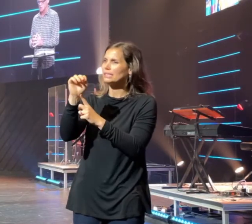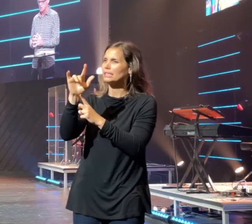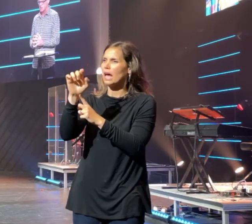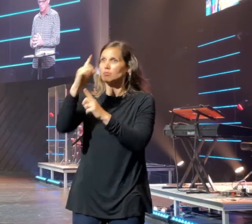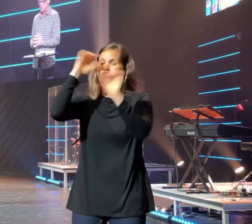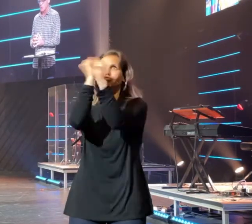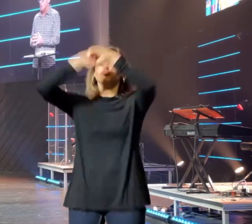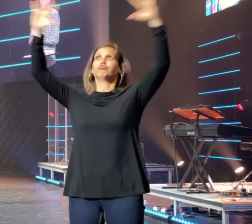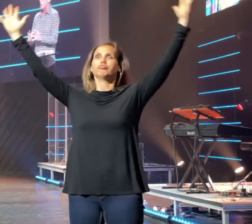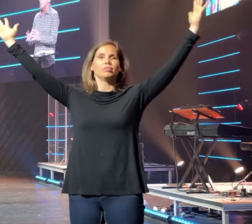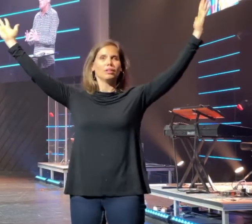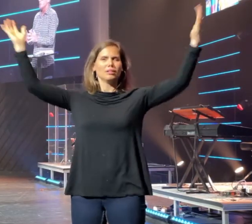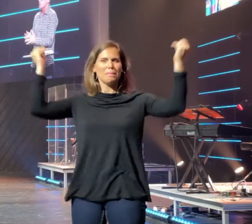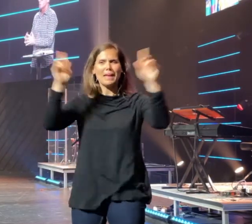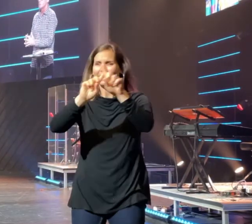reconciliation, big word in our day,